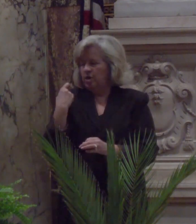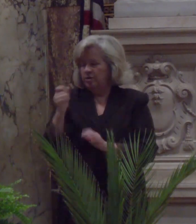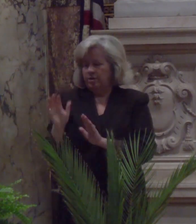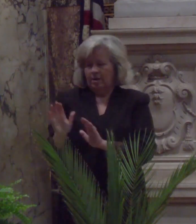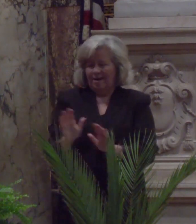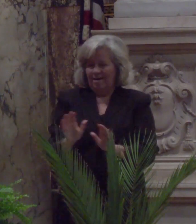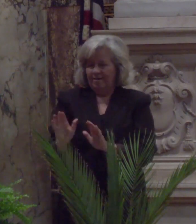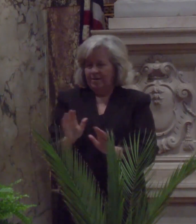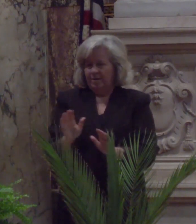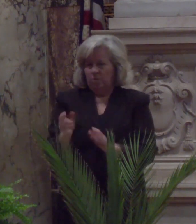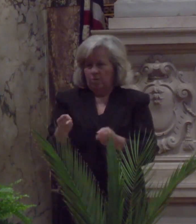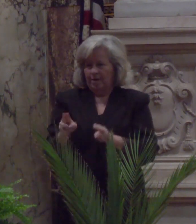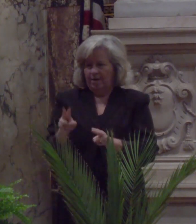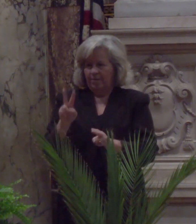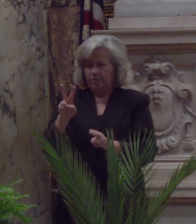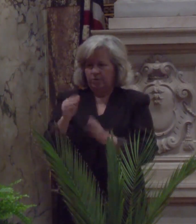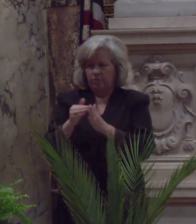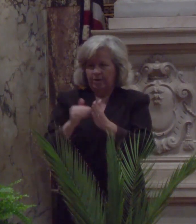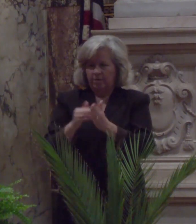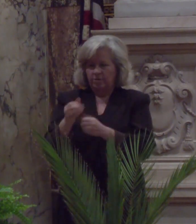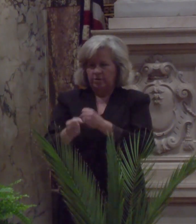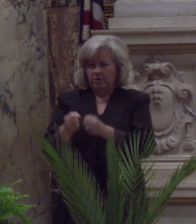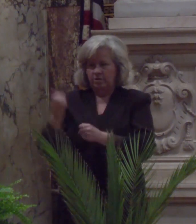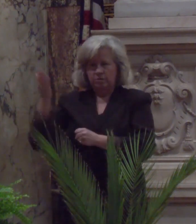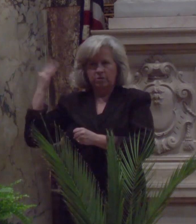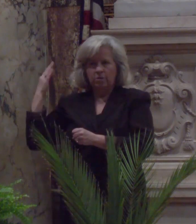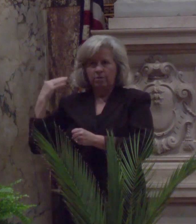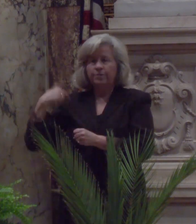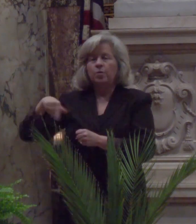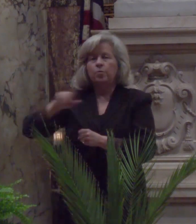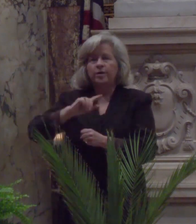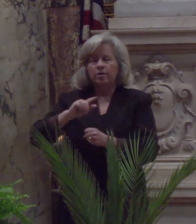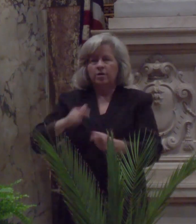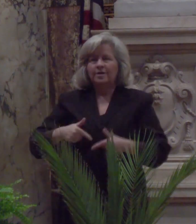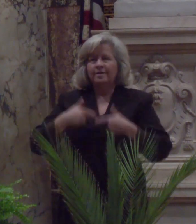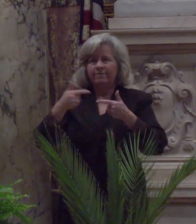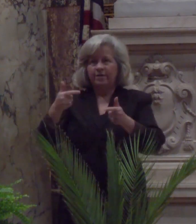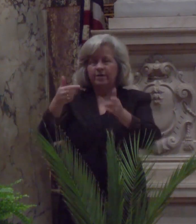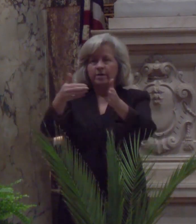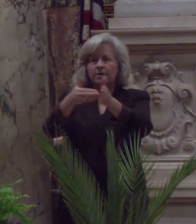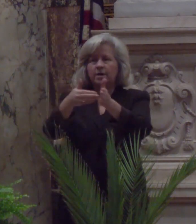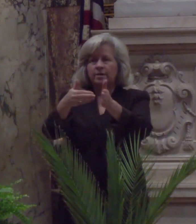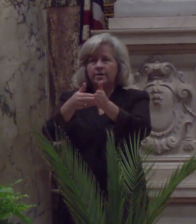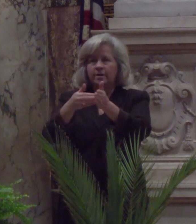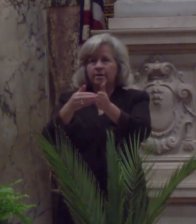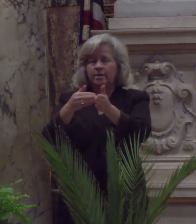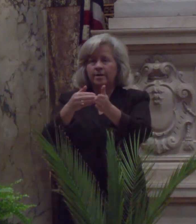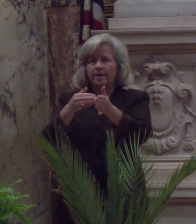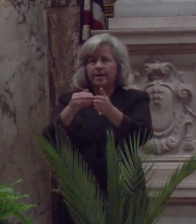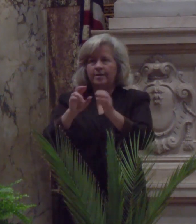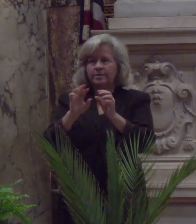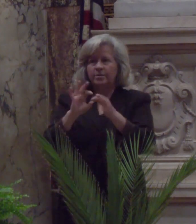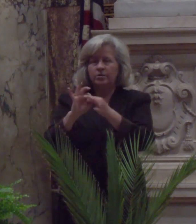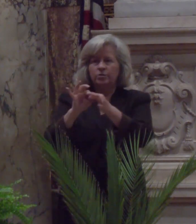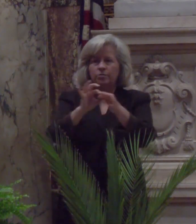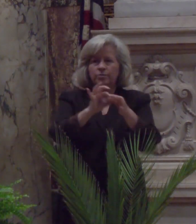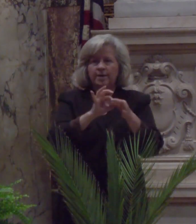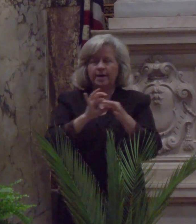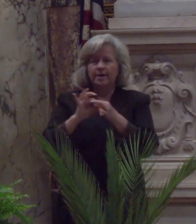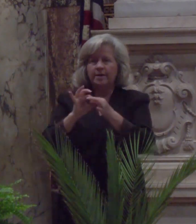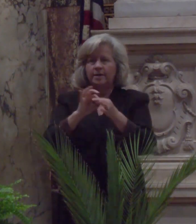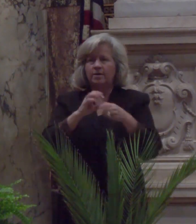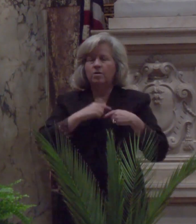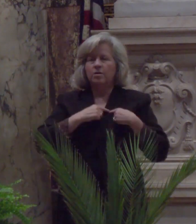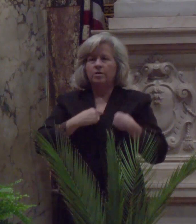happened over 2,000 years ago. We are reliving it and uniting our hearts to the